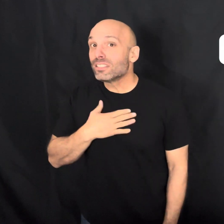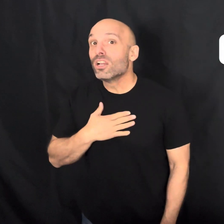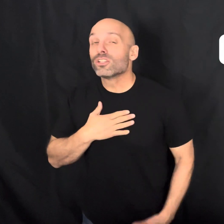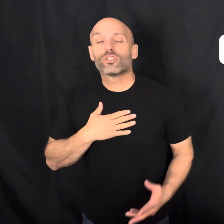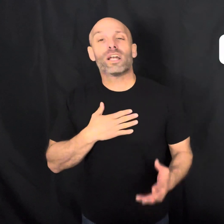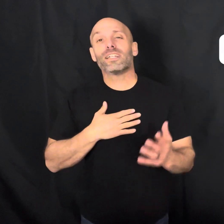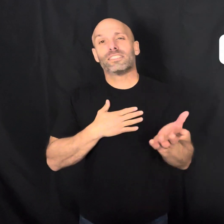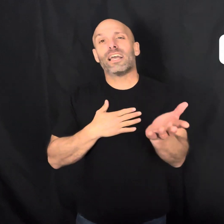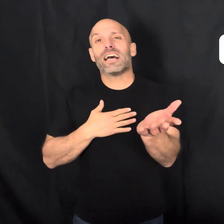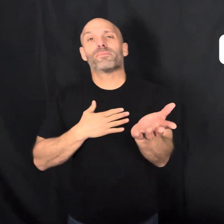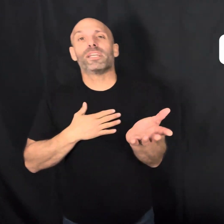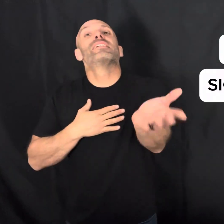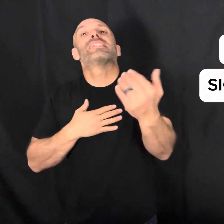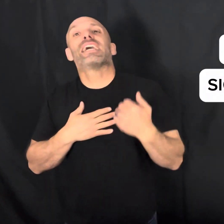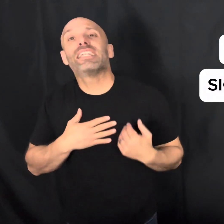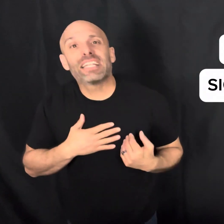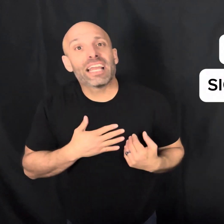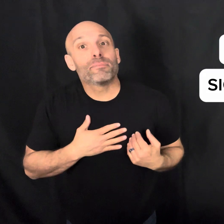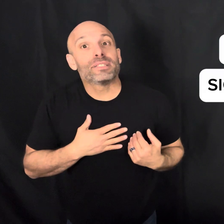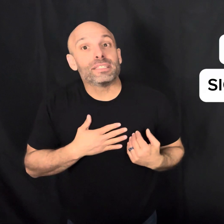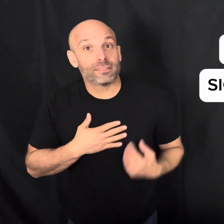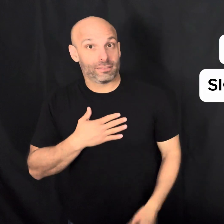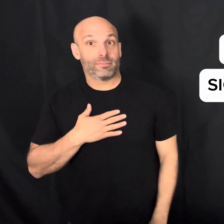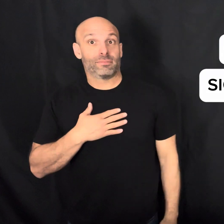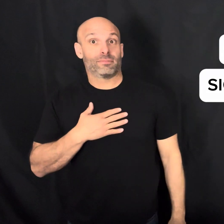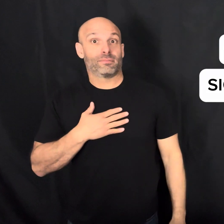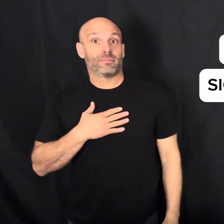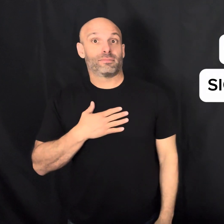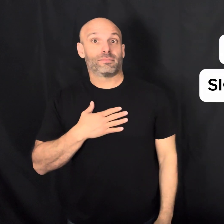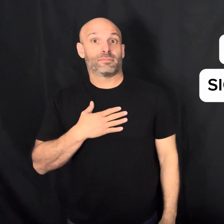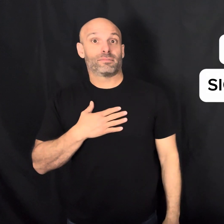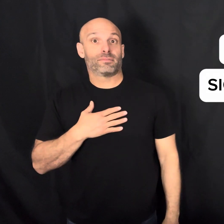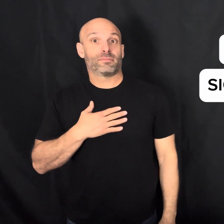So try again to ask me, sign it again, please.